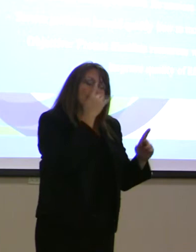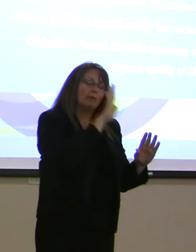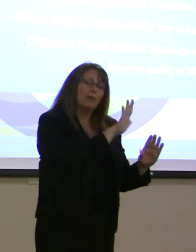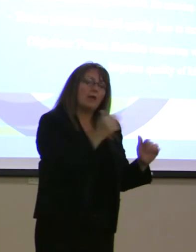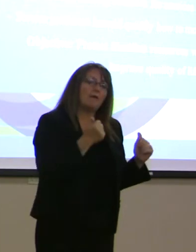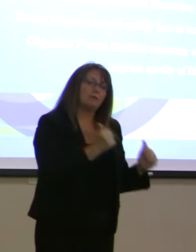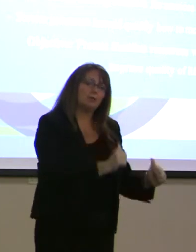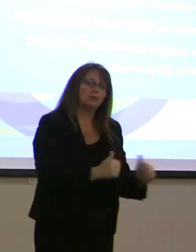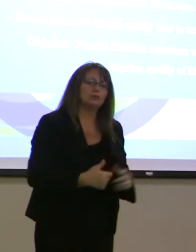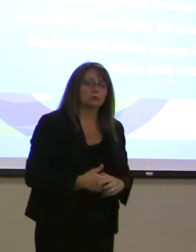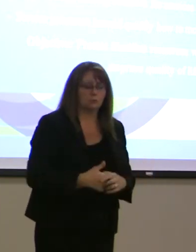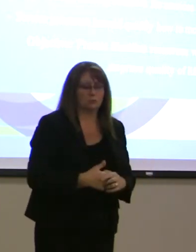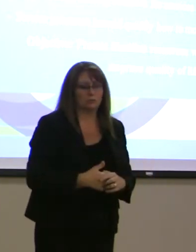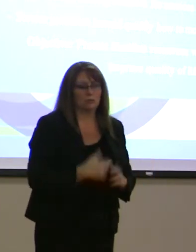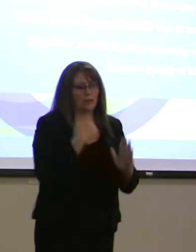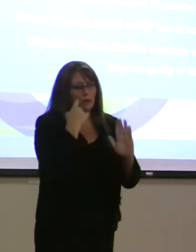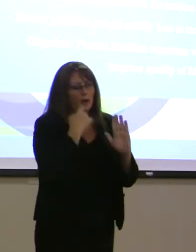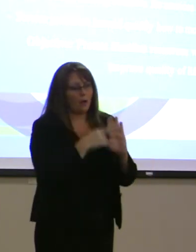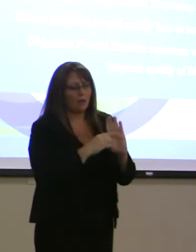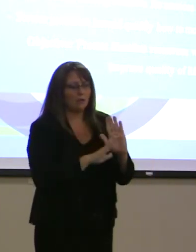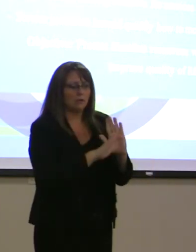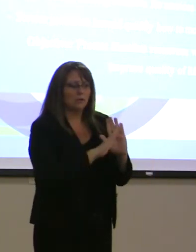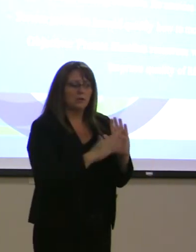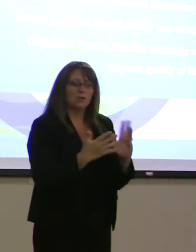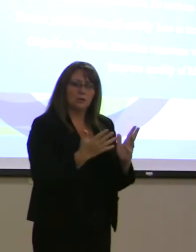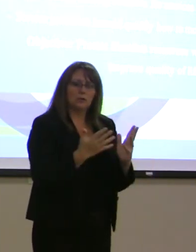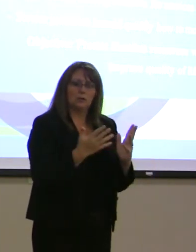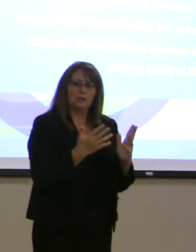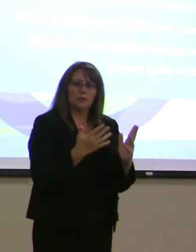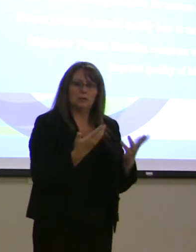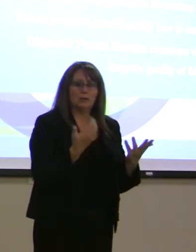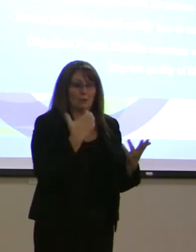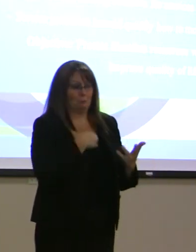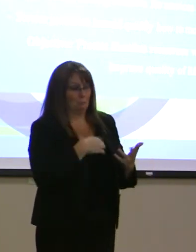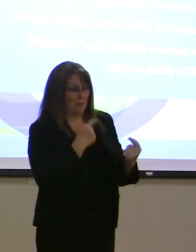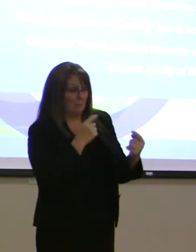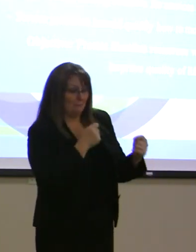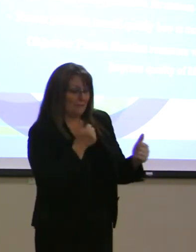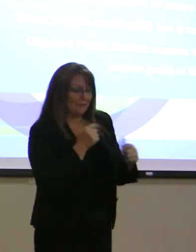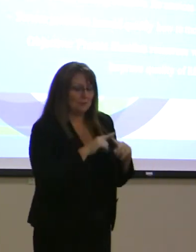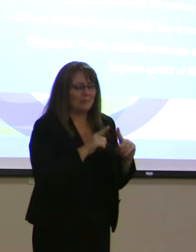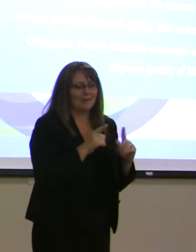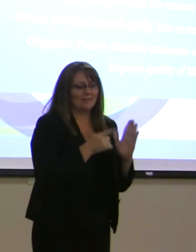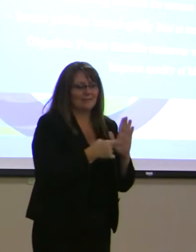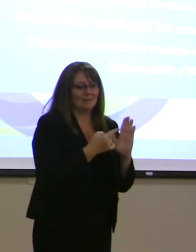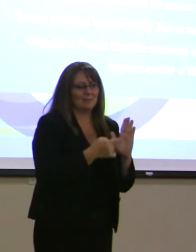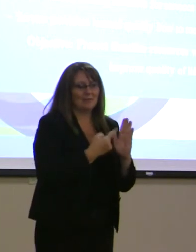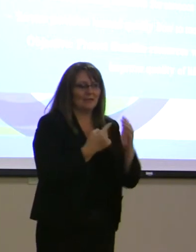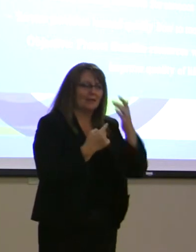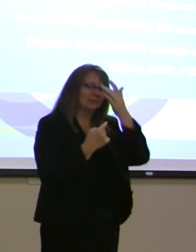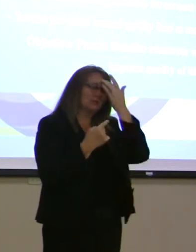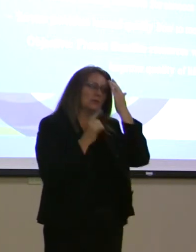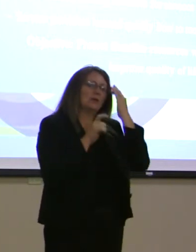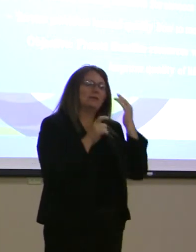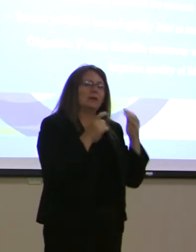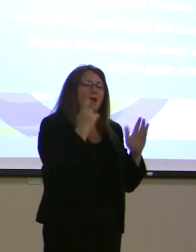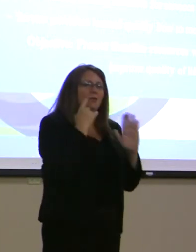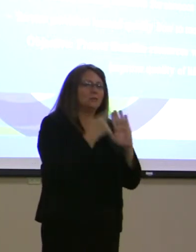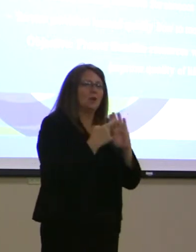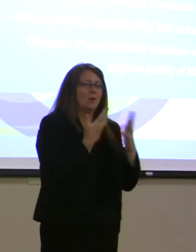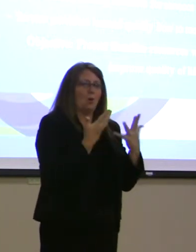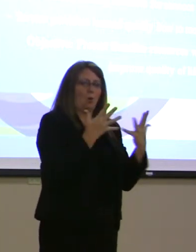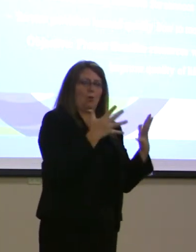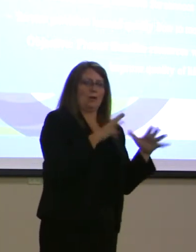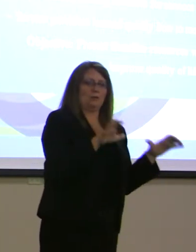efforts and acknowledge that, okay, while you'd wish that they went a little faster, sometimes that you'd also acknowledge what they have done.